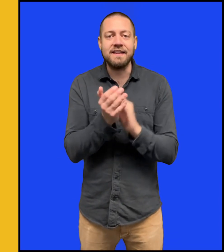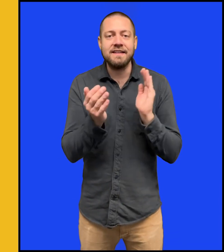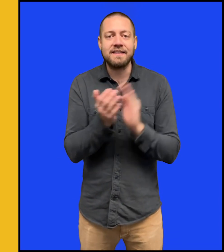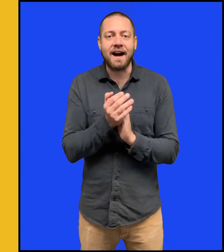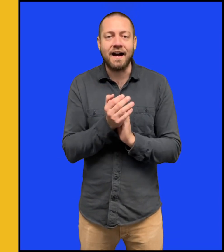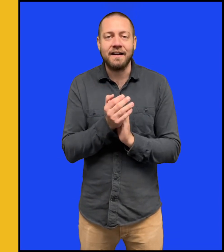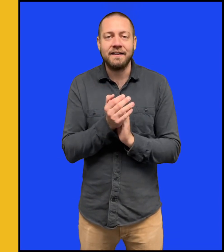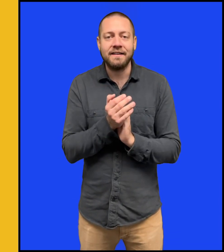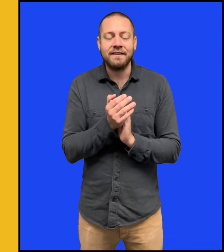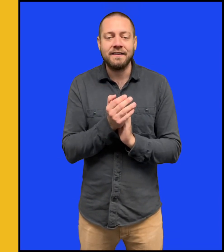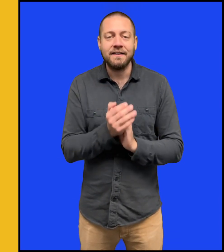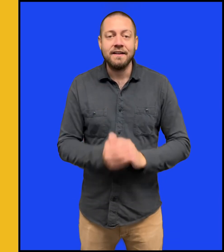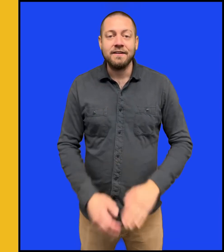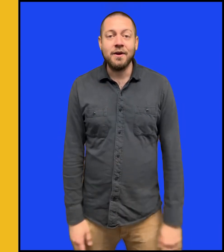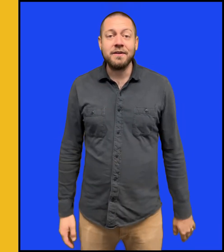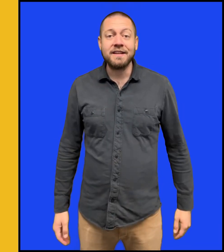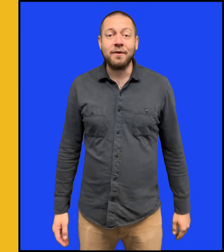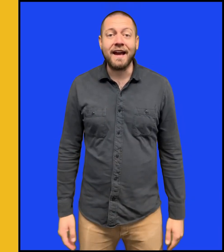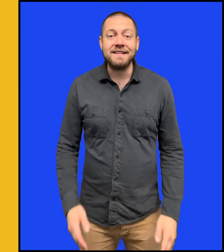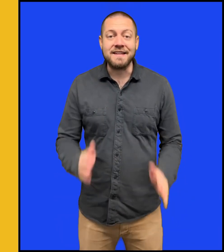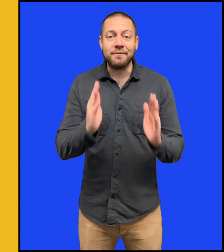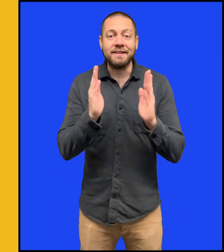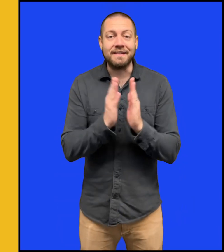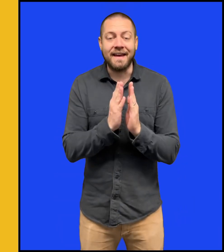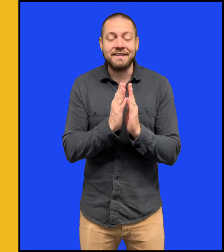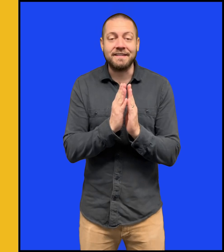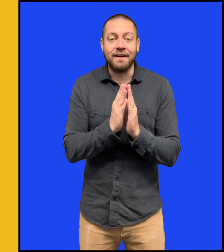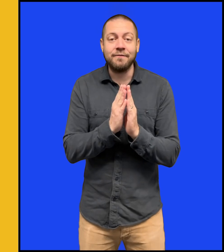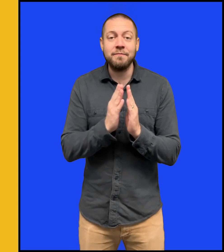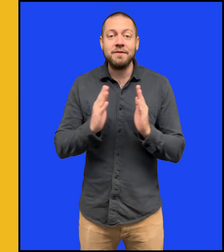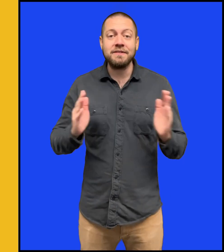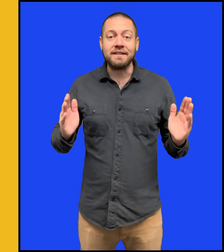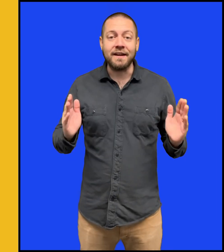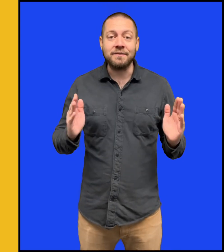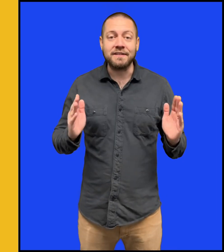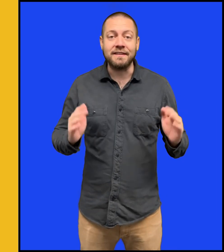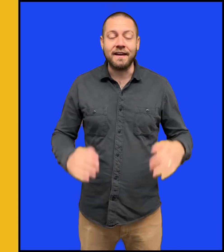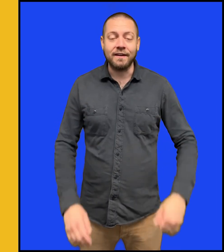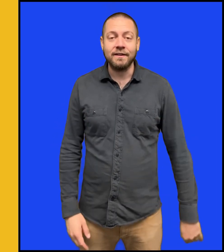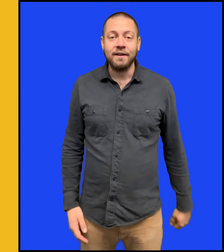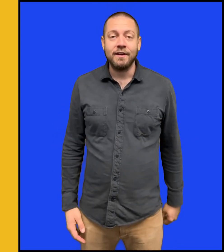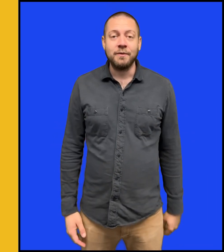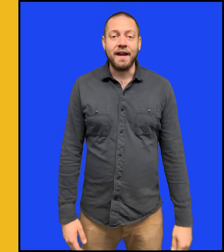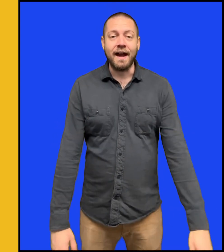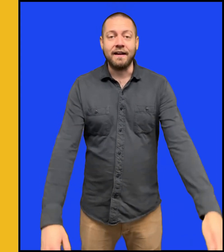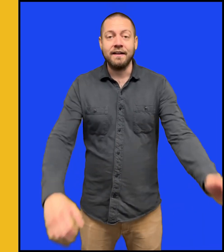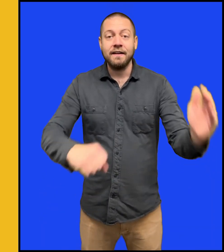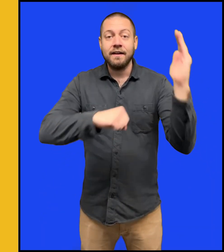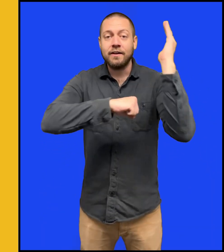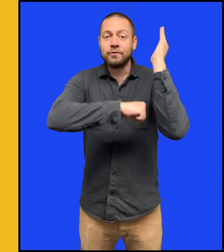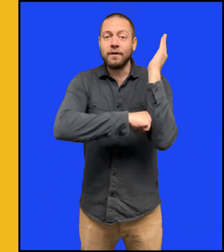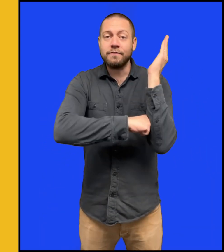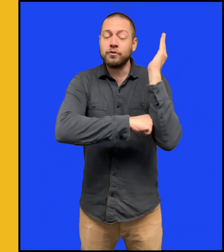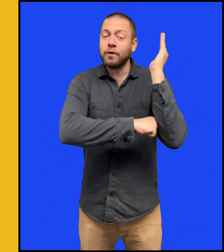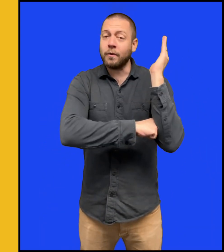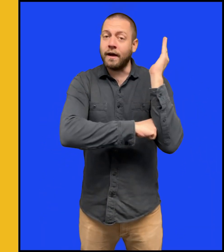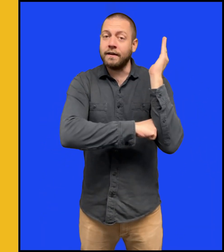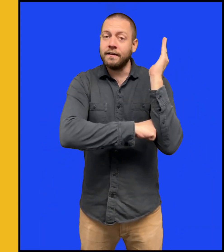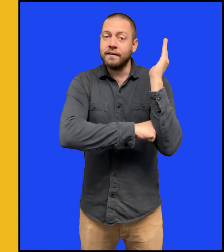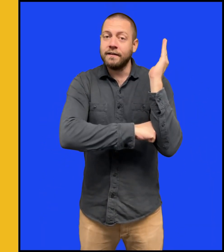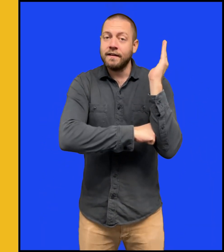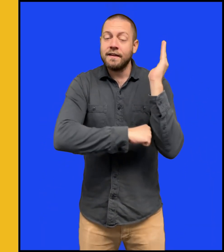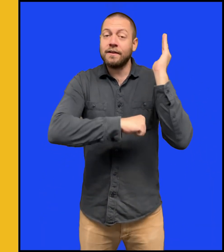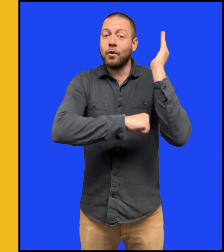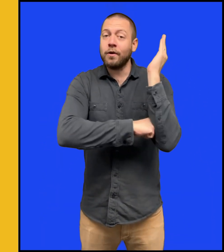ti, ti, ta. Notice how we had different lengths of music notes in there. We had a sort of short